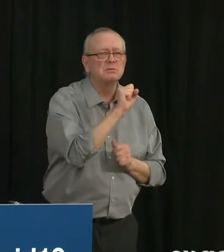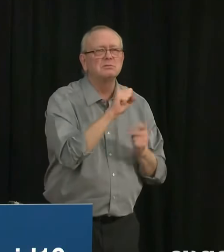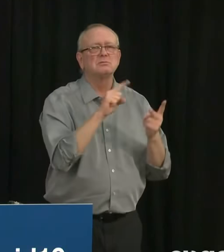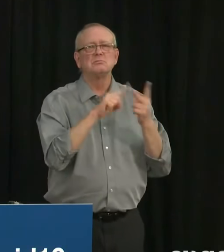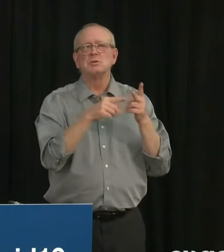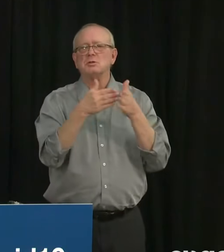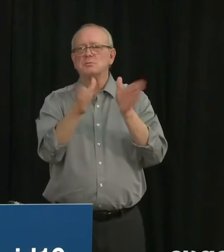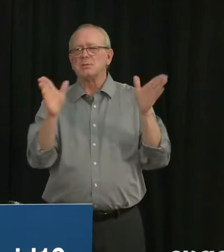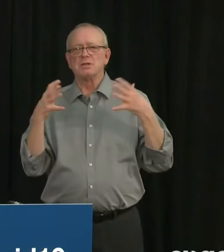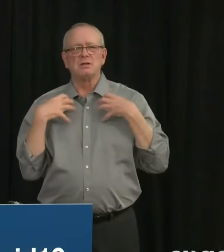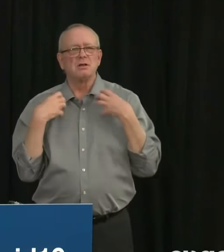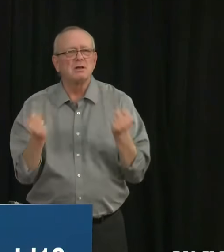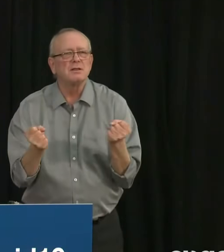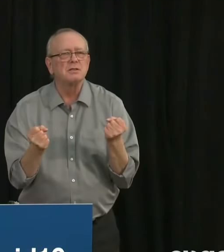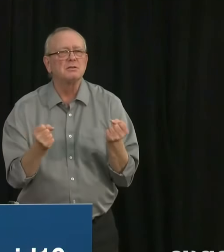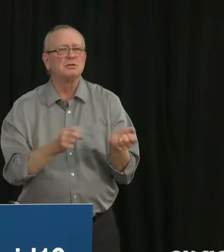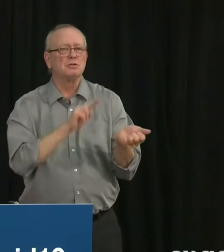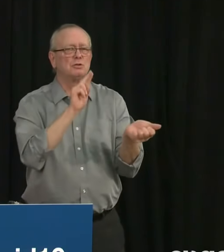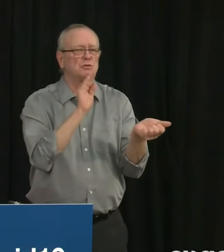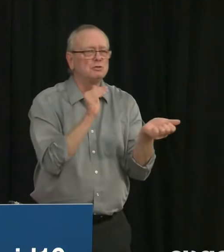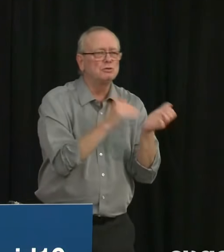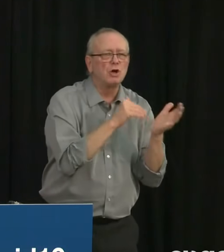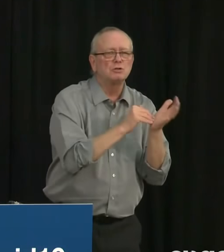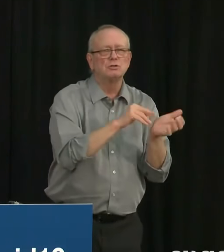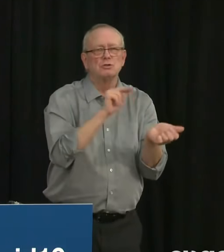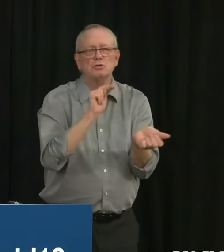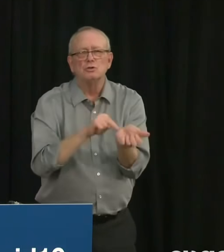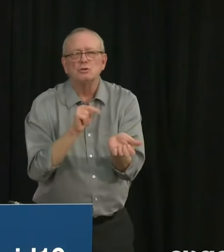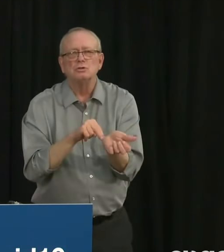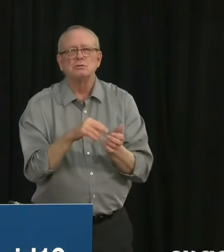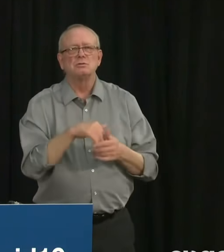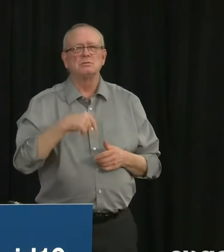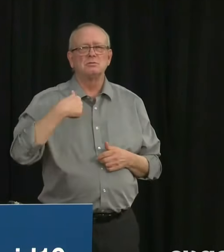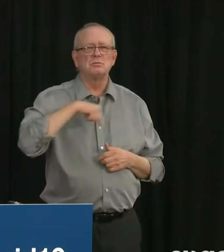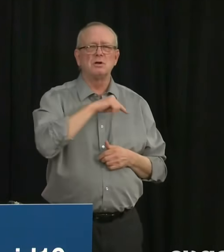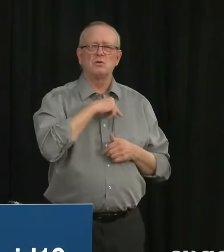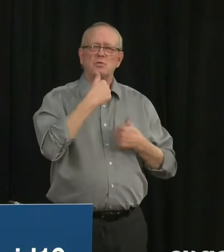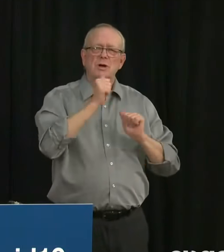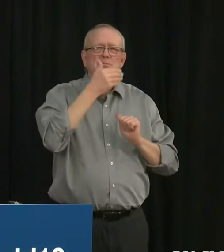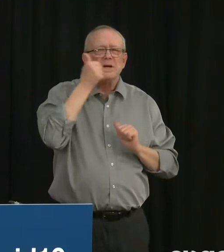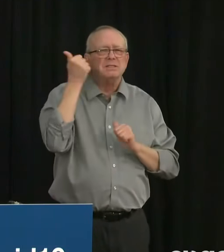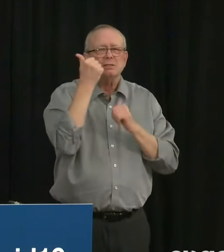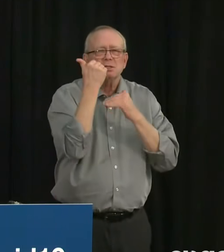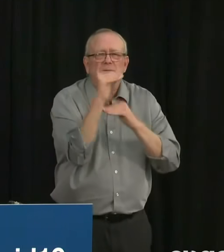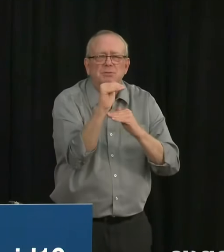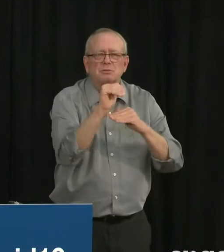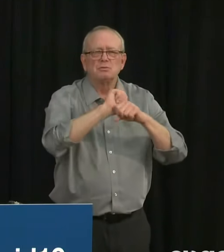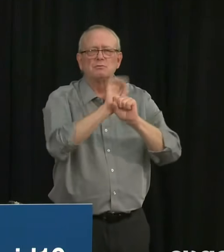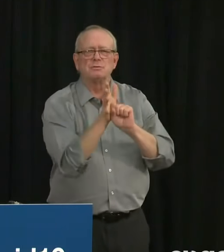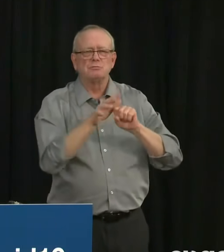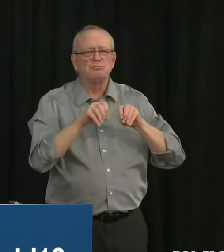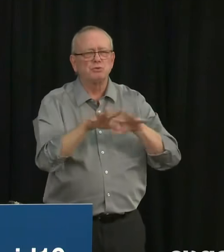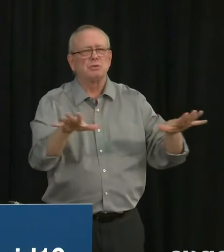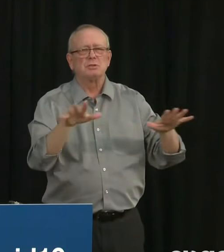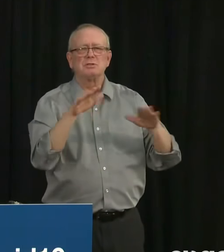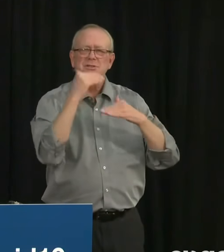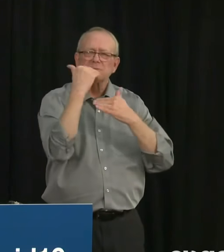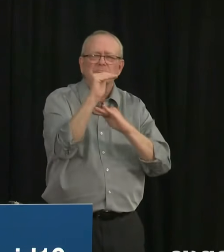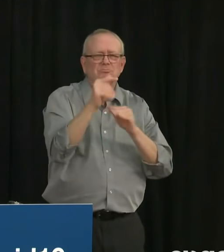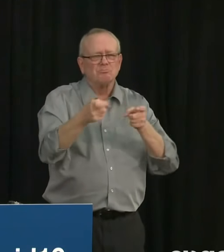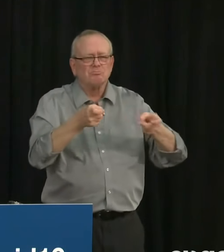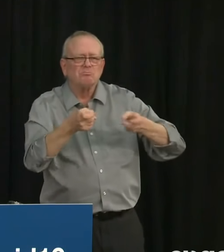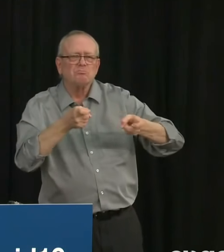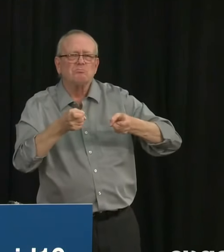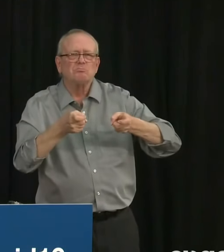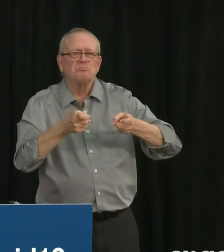and the rest of the public service to do everything possible to limit the spread of COVID-19. I have always